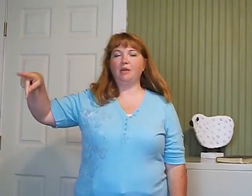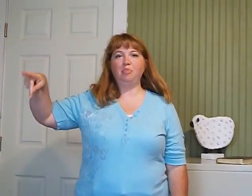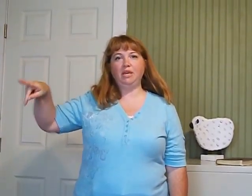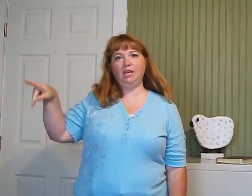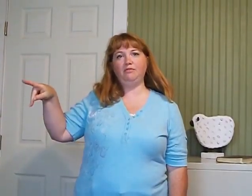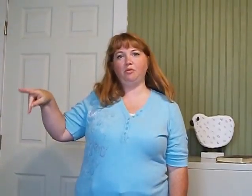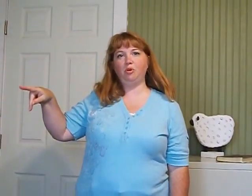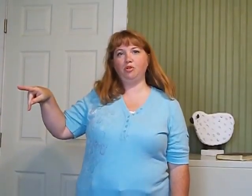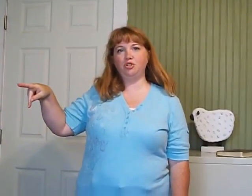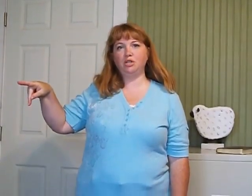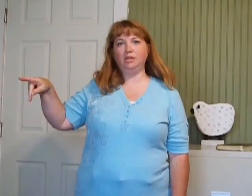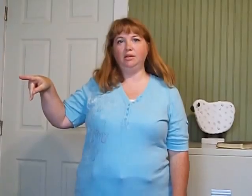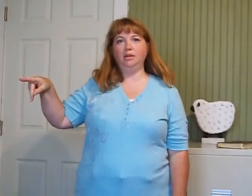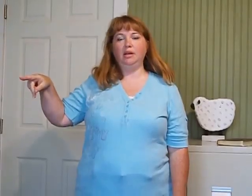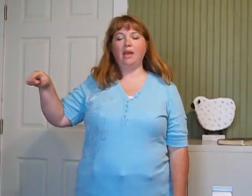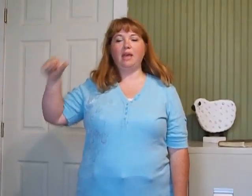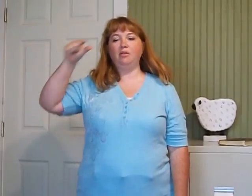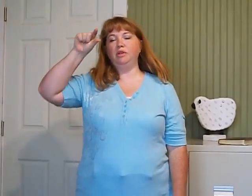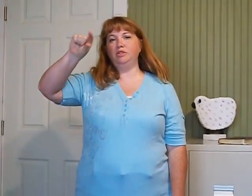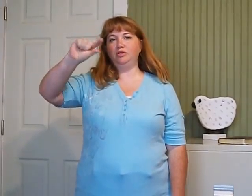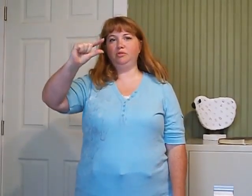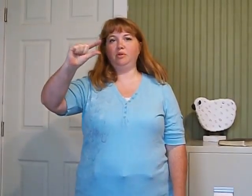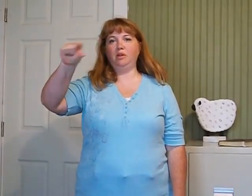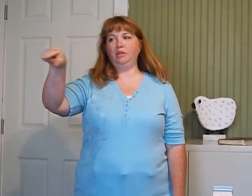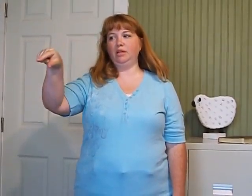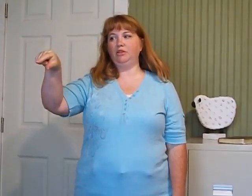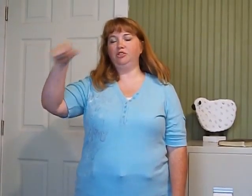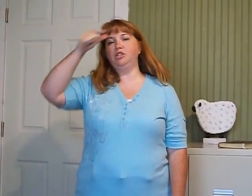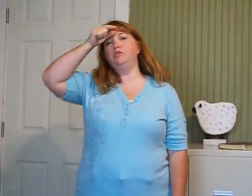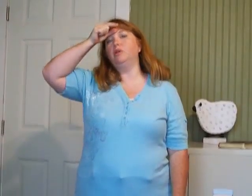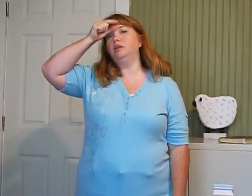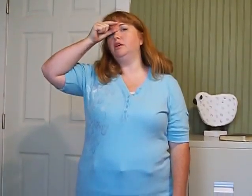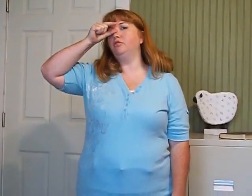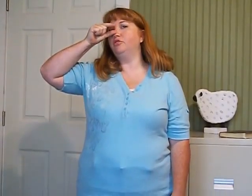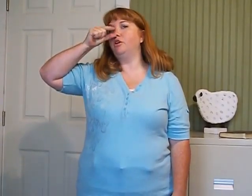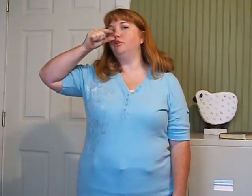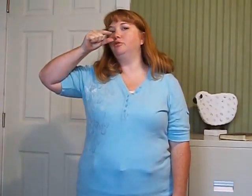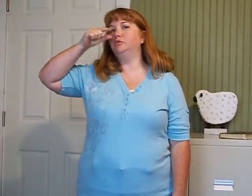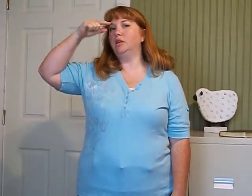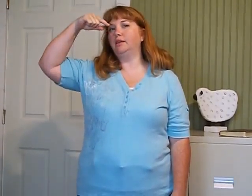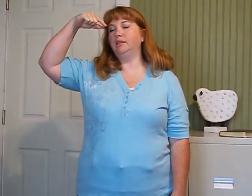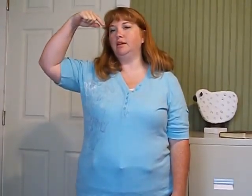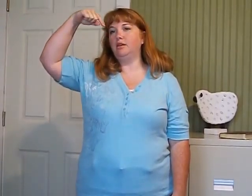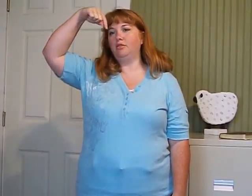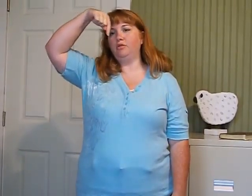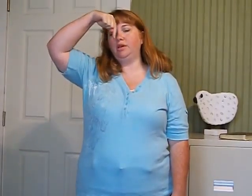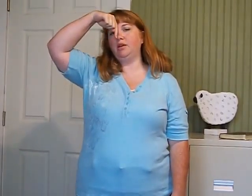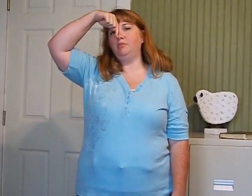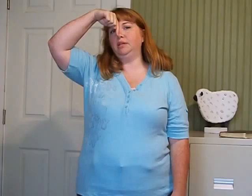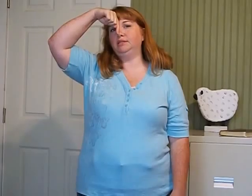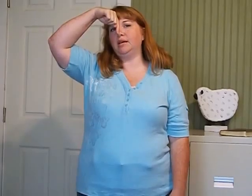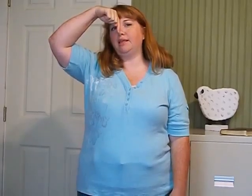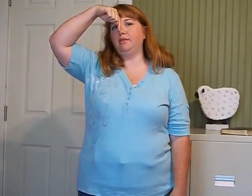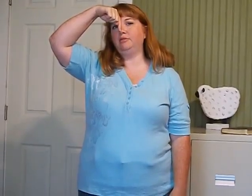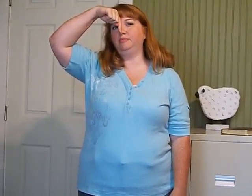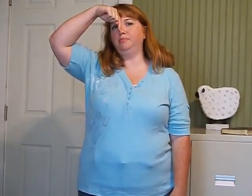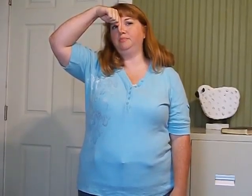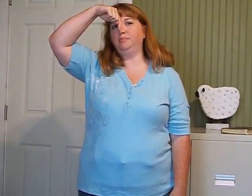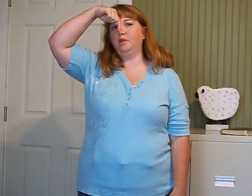a P for Persia, and we do the letter G running down your nose, like the Greek helmets that had the